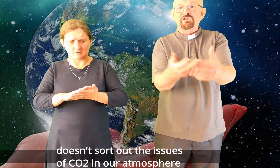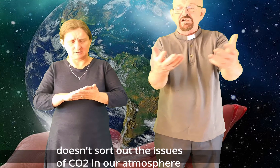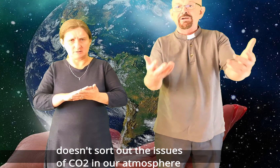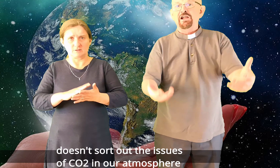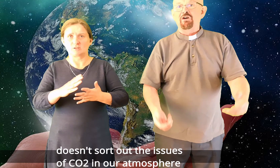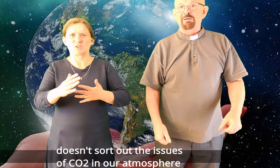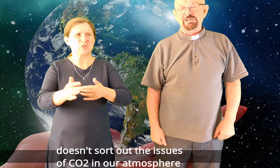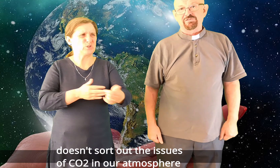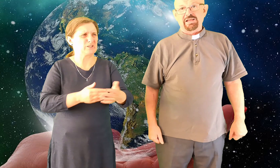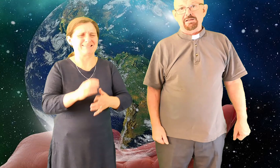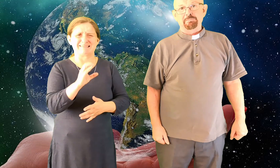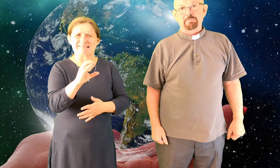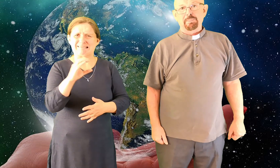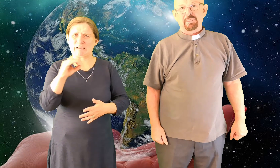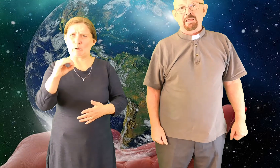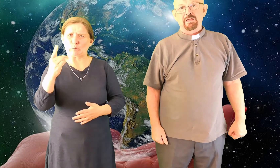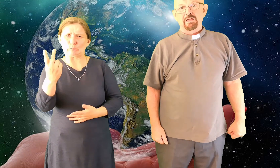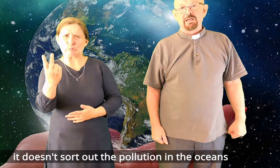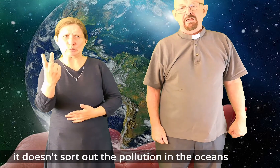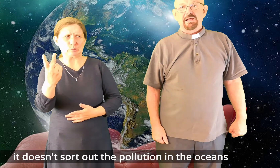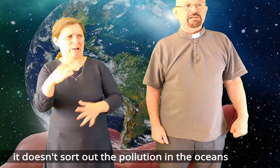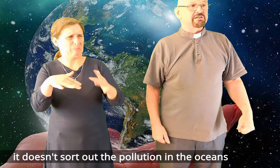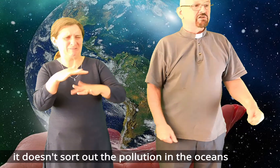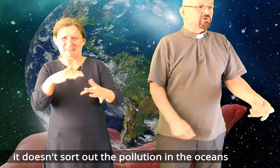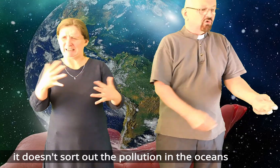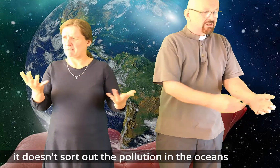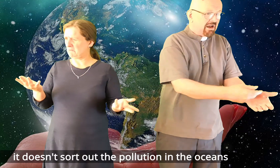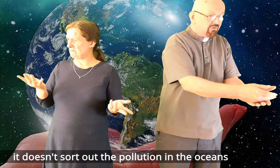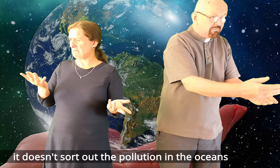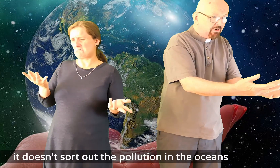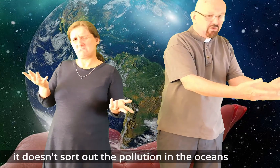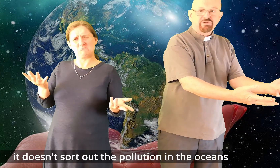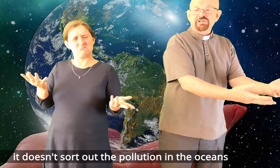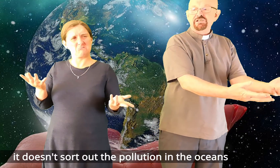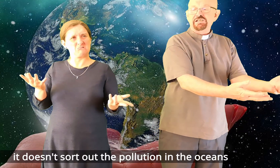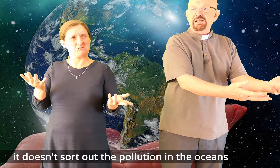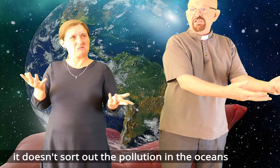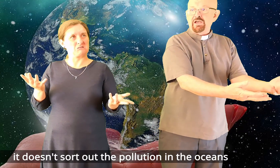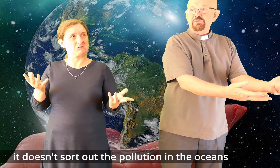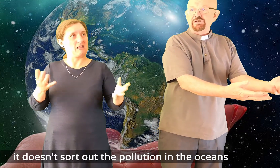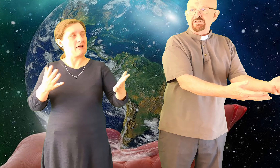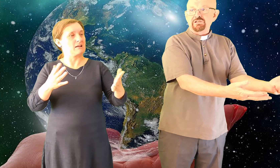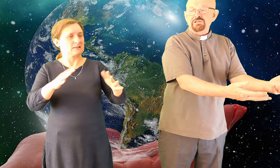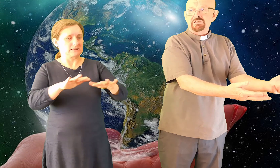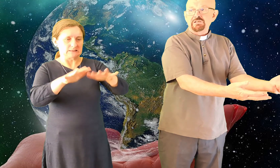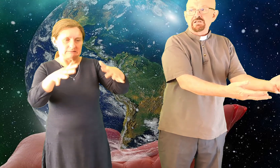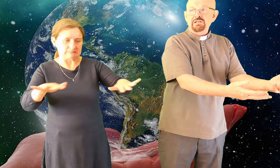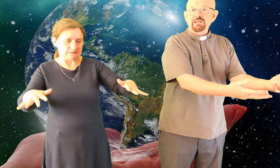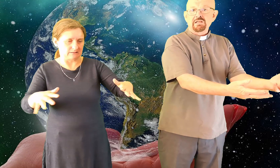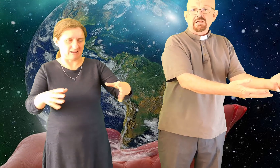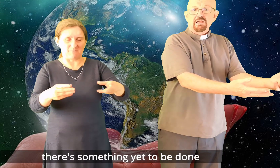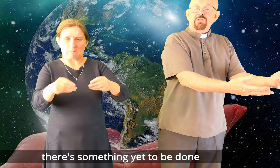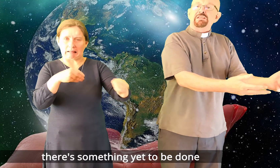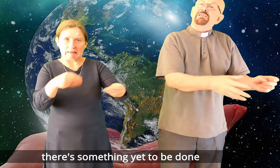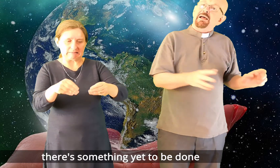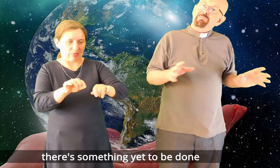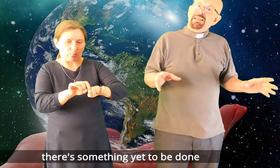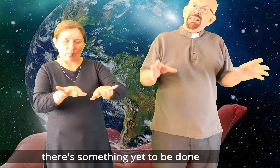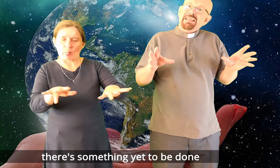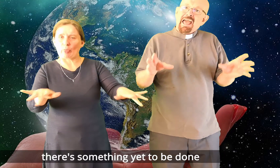in our atmosphere. It doesn't sort out the pollutions in the ocean. There's something yet to